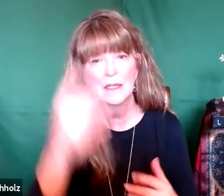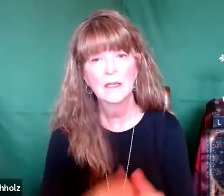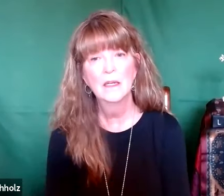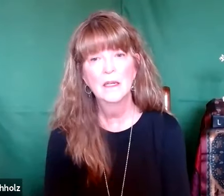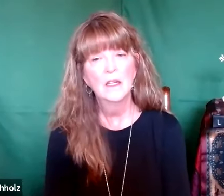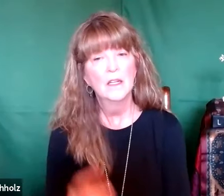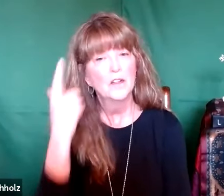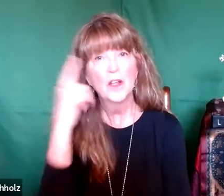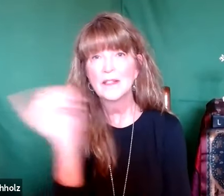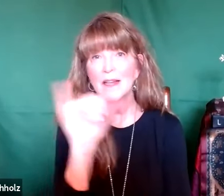ill.